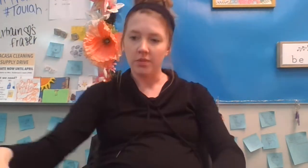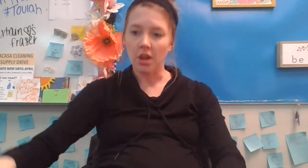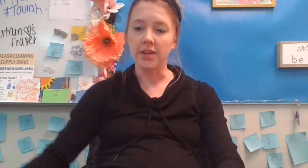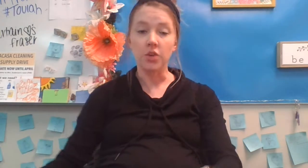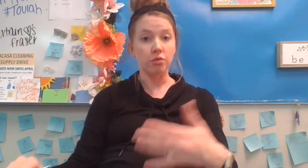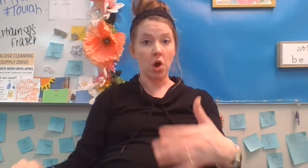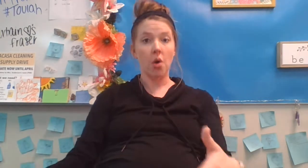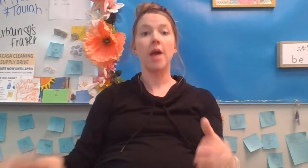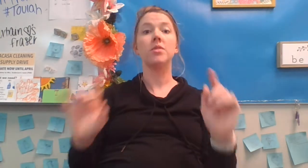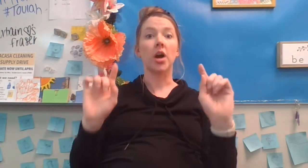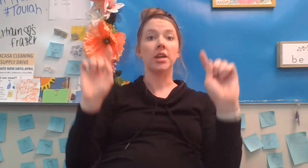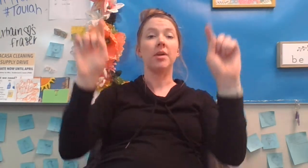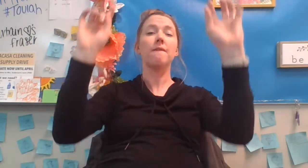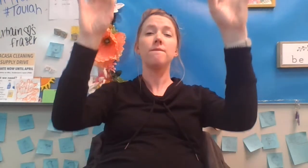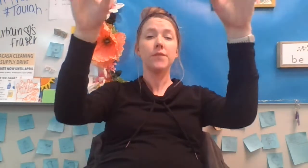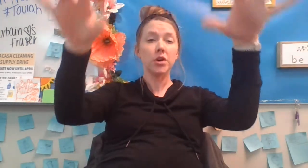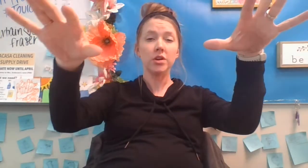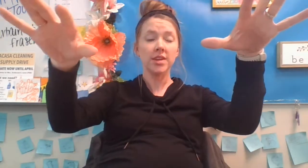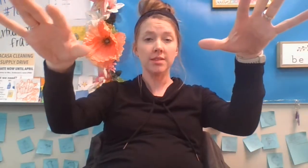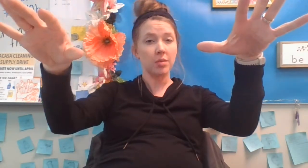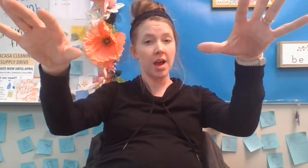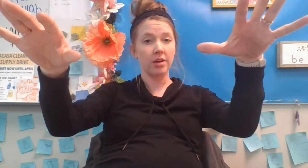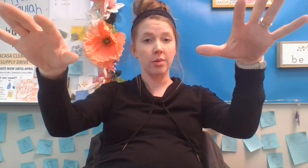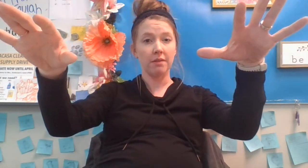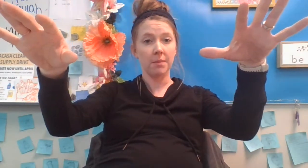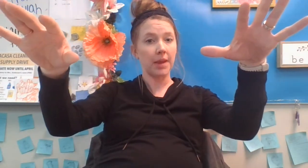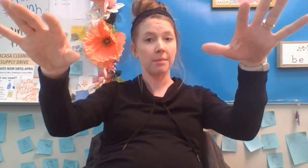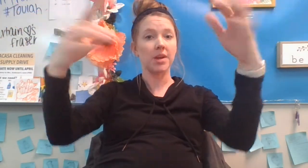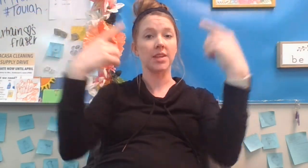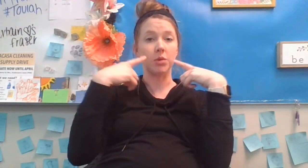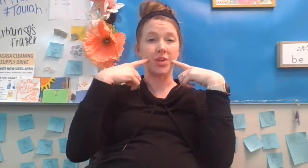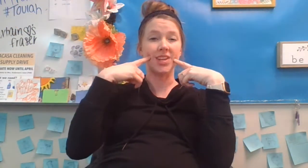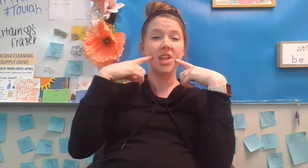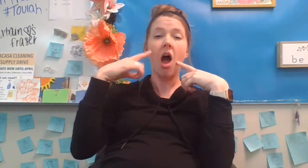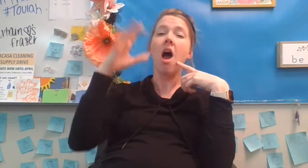All right, so you know I'm talking about the furthest block away from me because I'm using this.